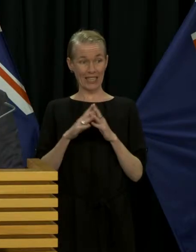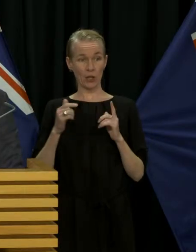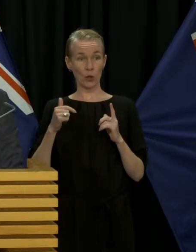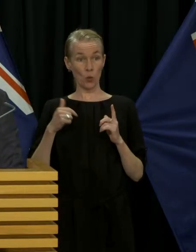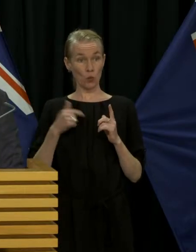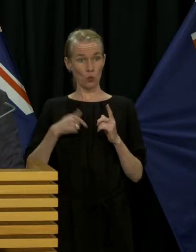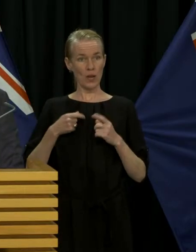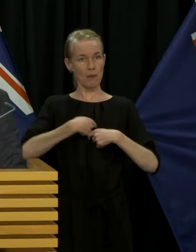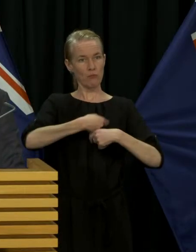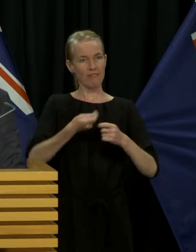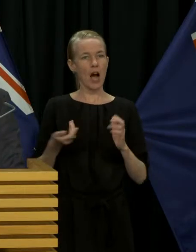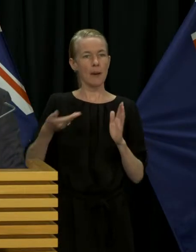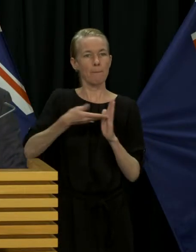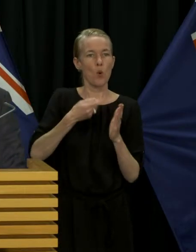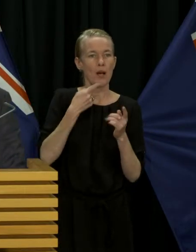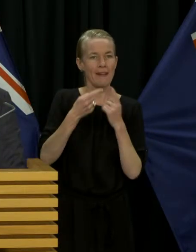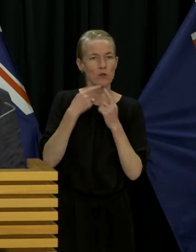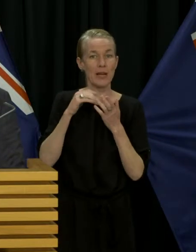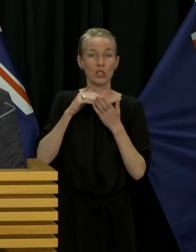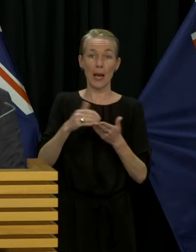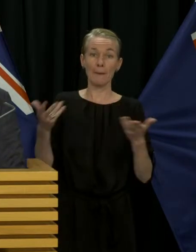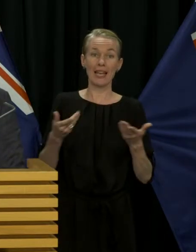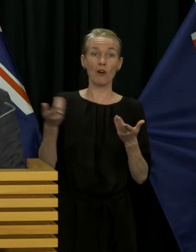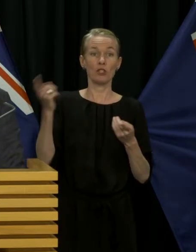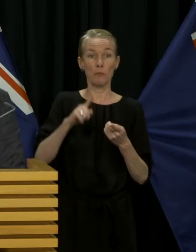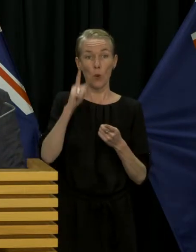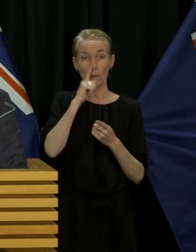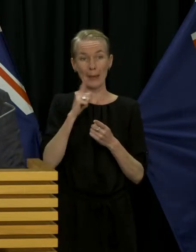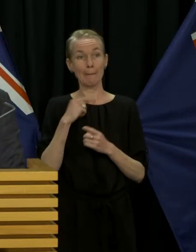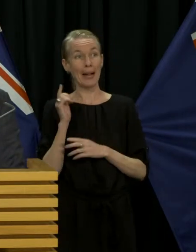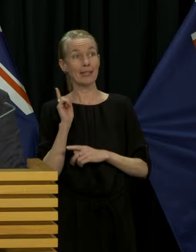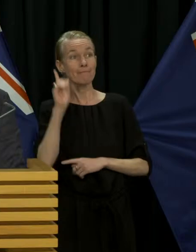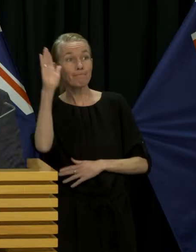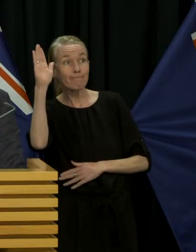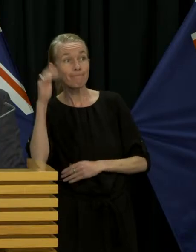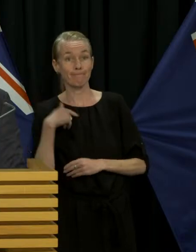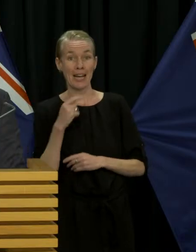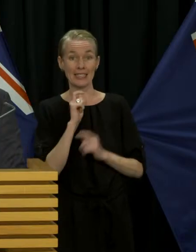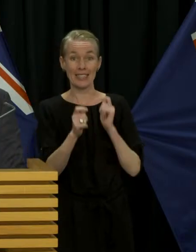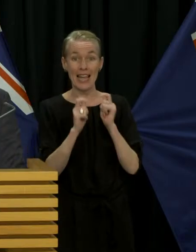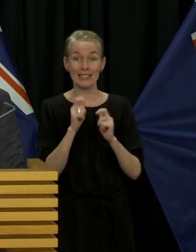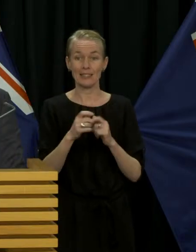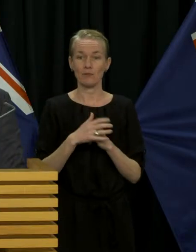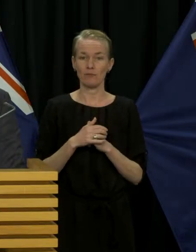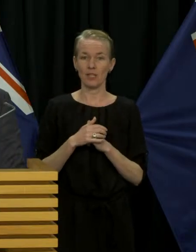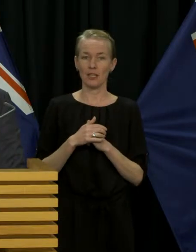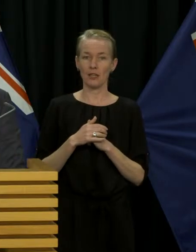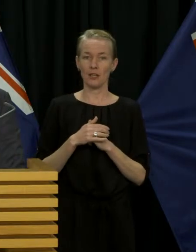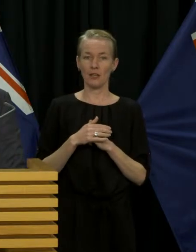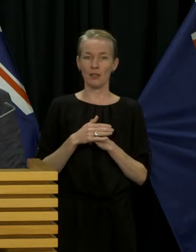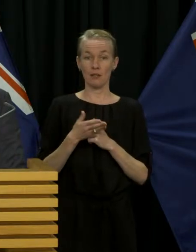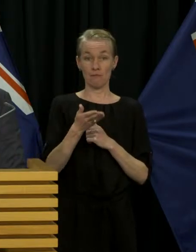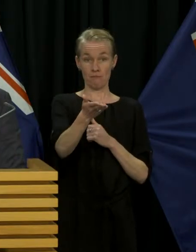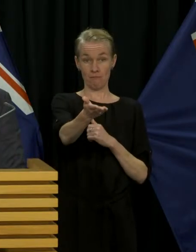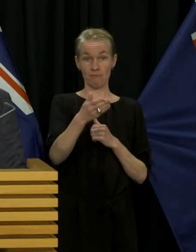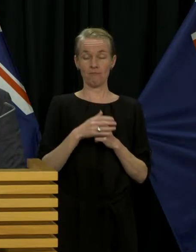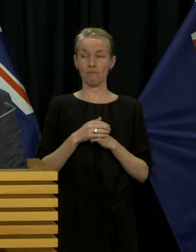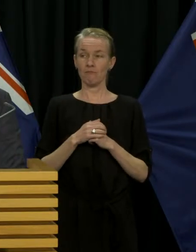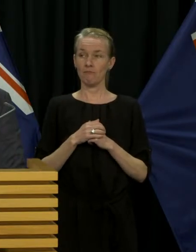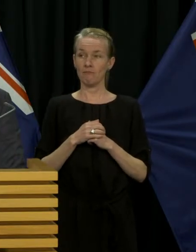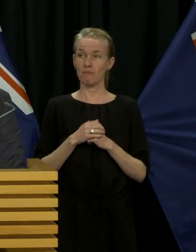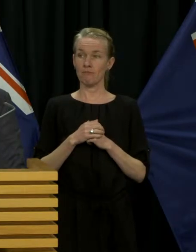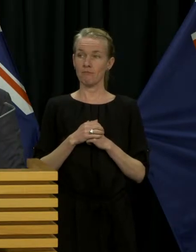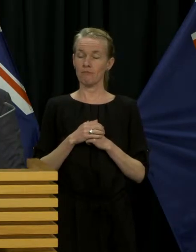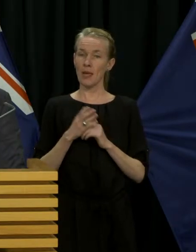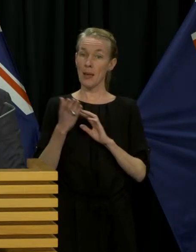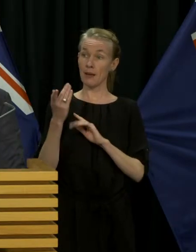up again. So we need to allow that a little bit of time to flow through. But the week after you became the Health Minister, you said that you hoped you'd be able to